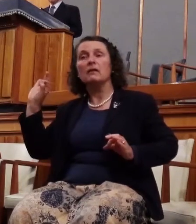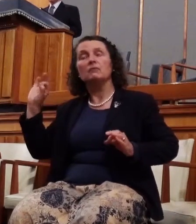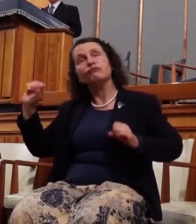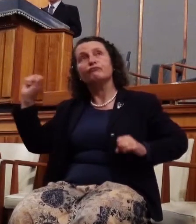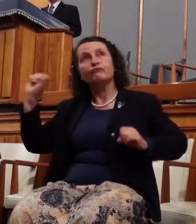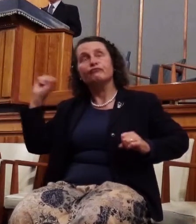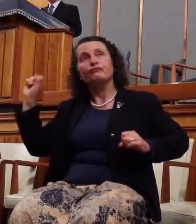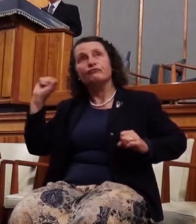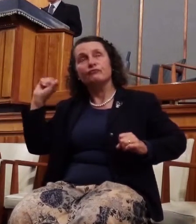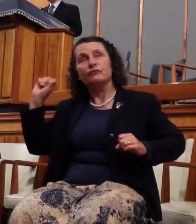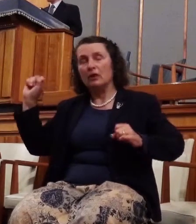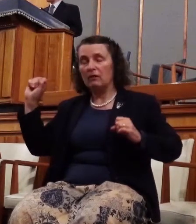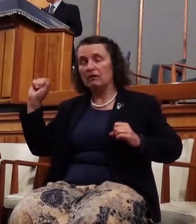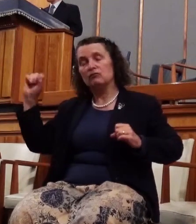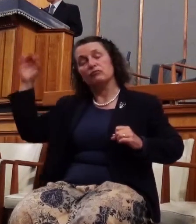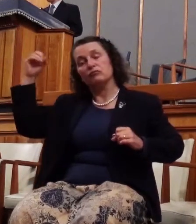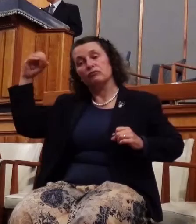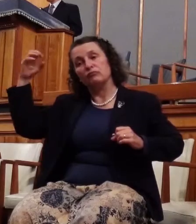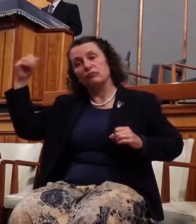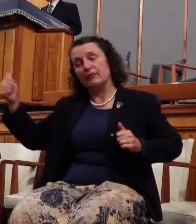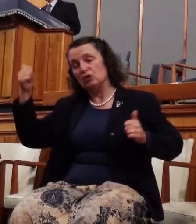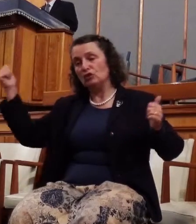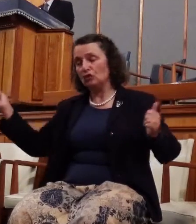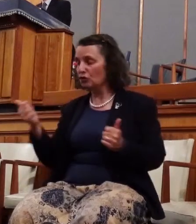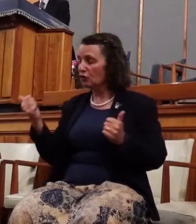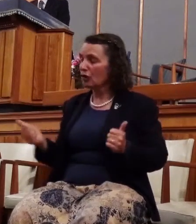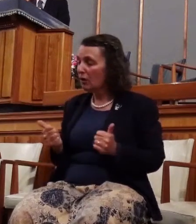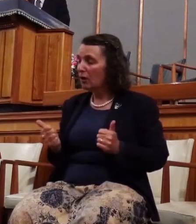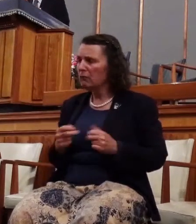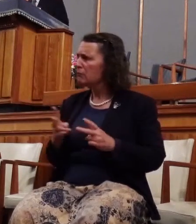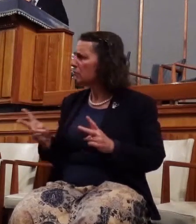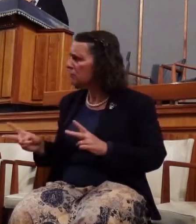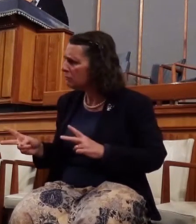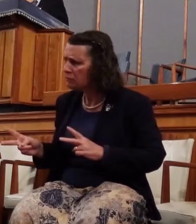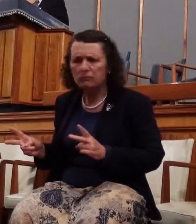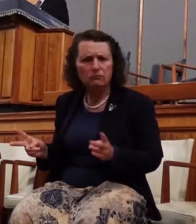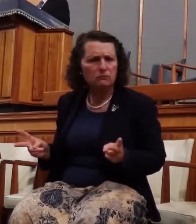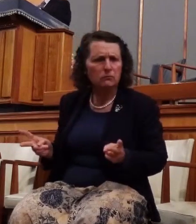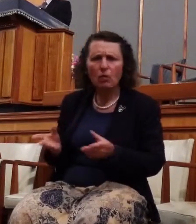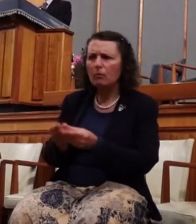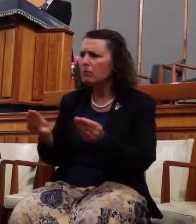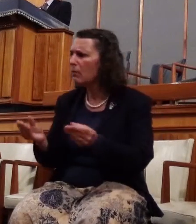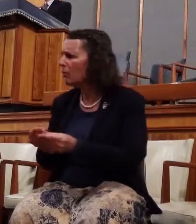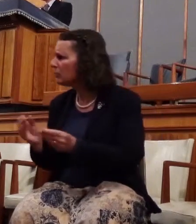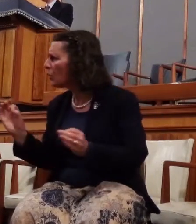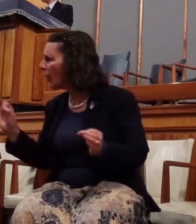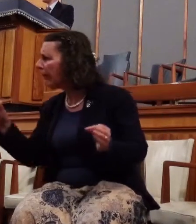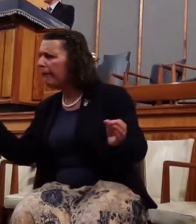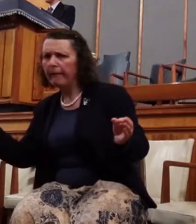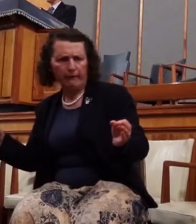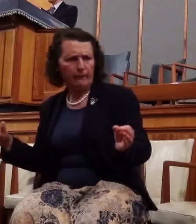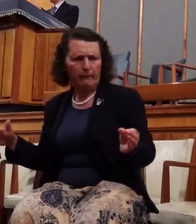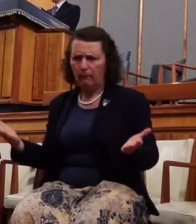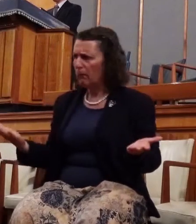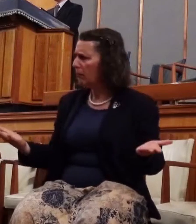came out from the shower, he checked every room. Nobody's there. Nobody's